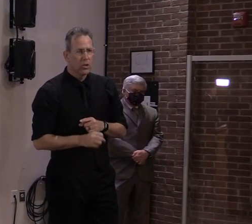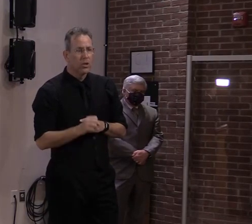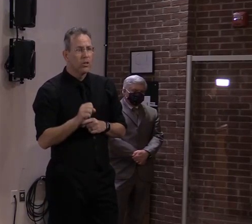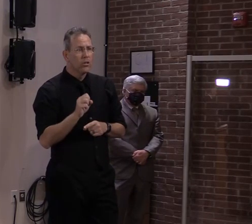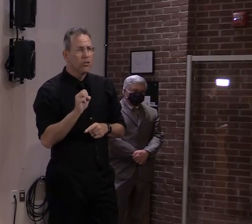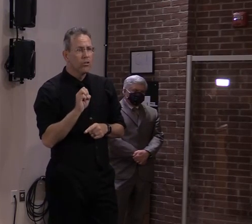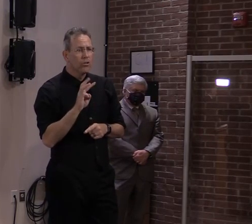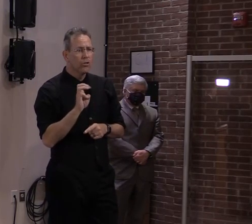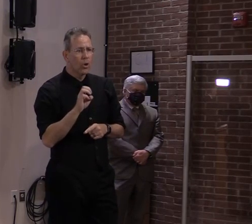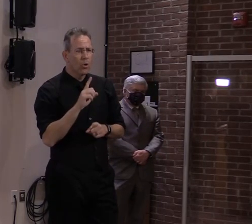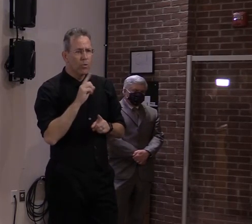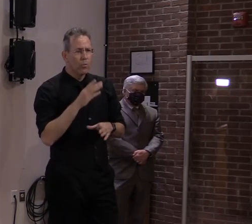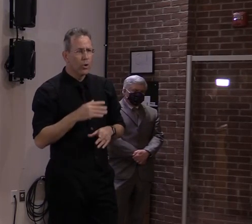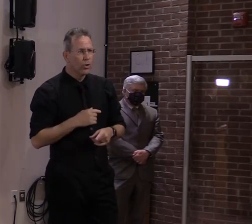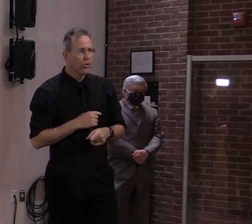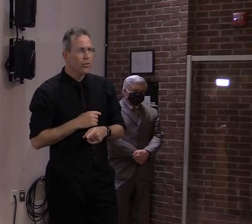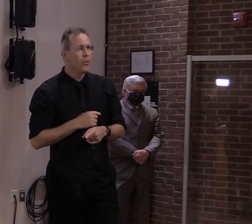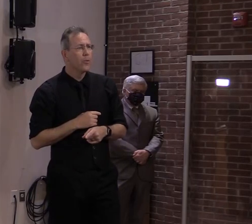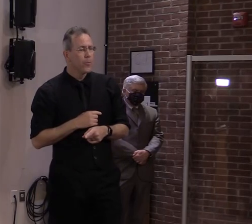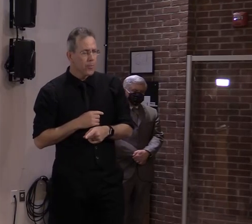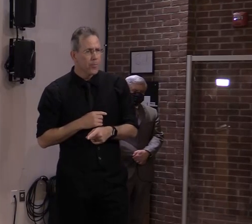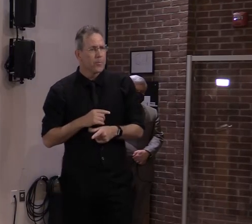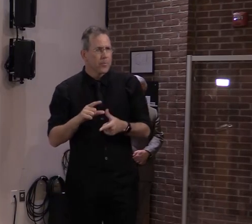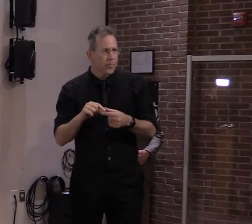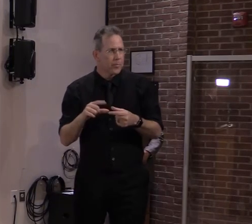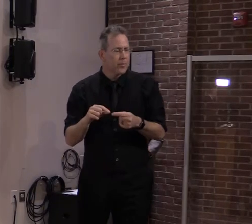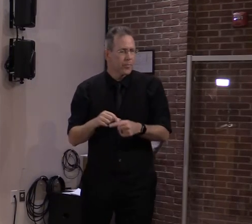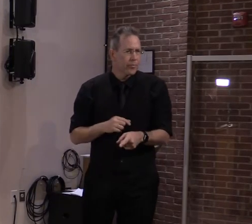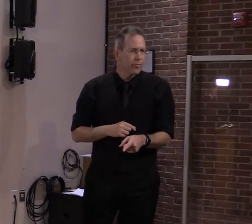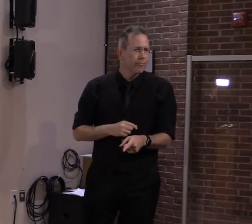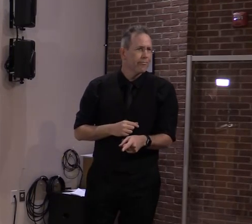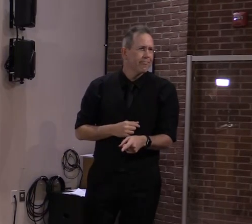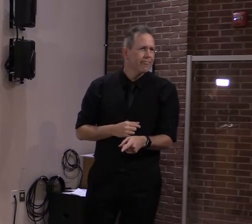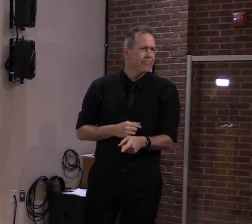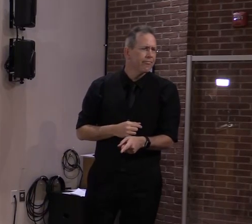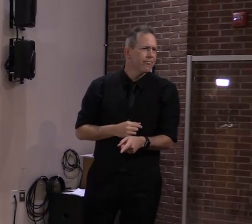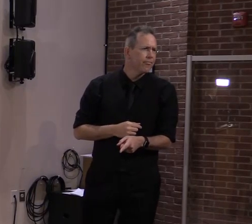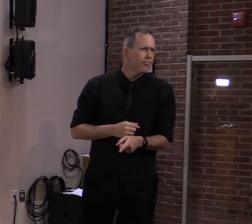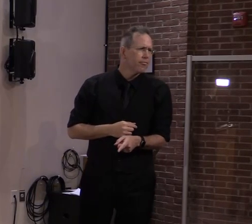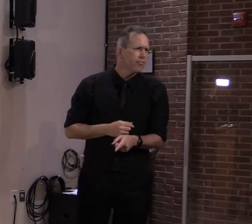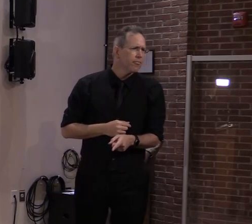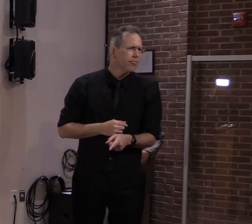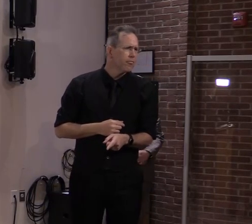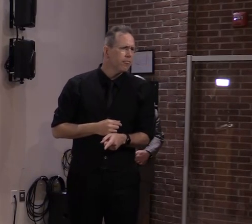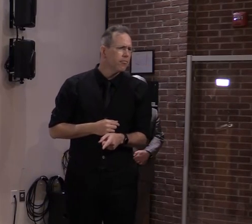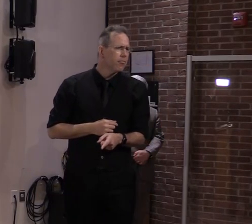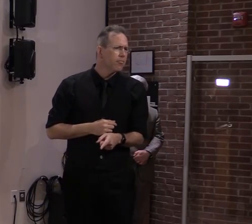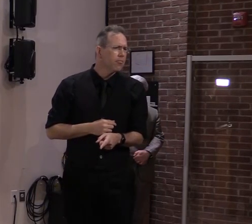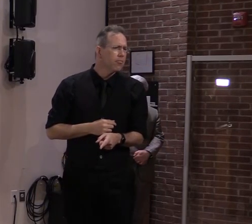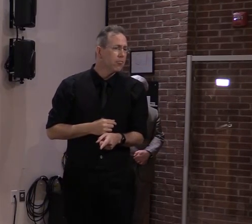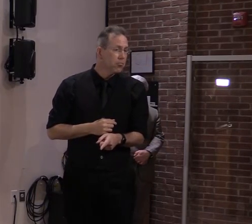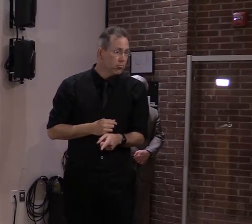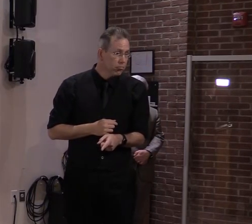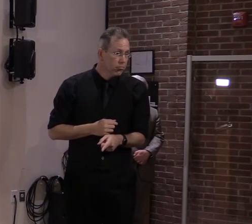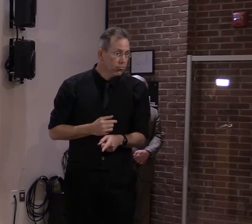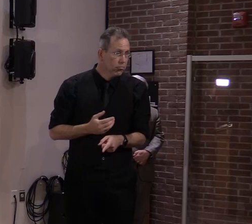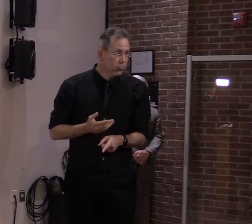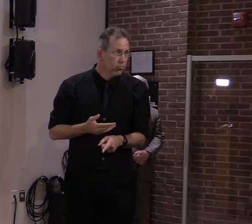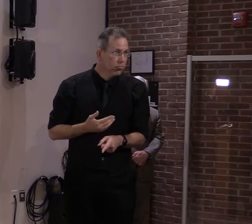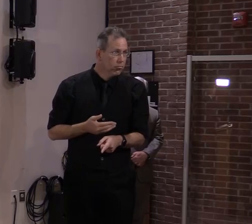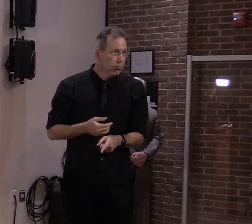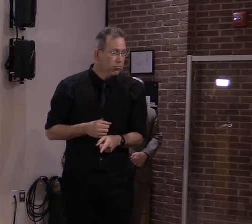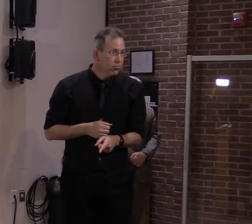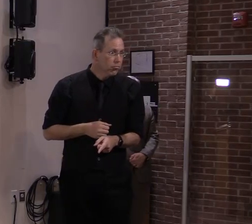Hi. My question is about, once the